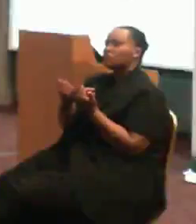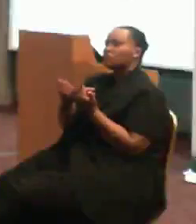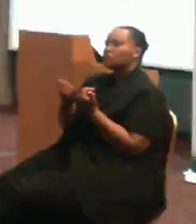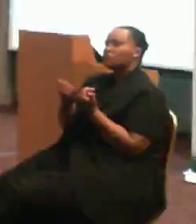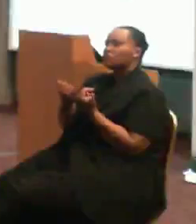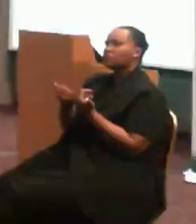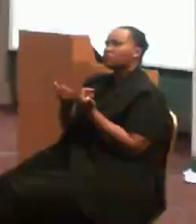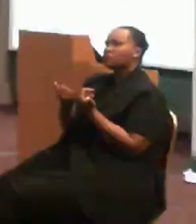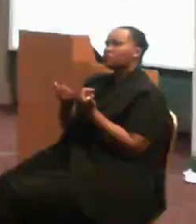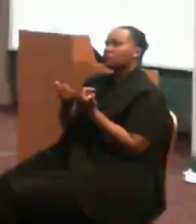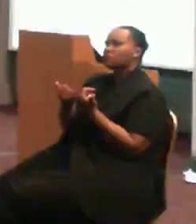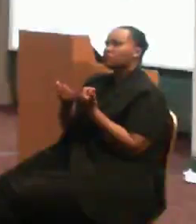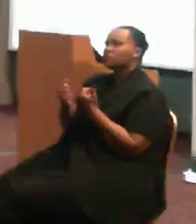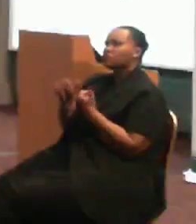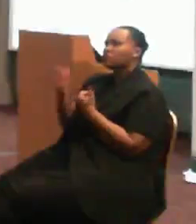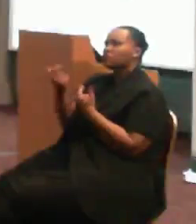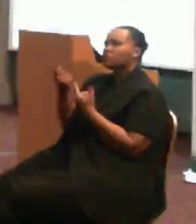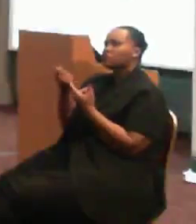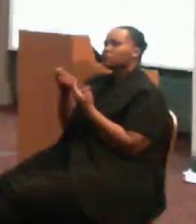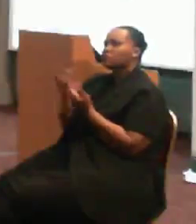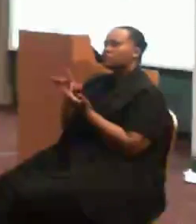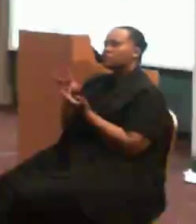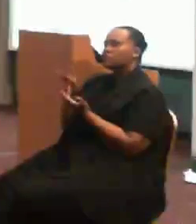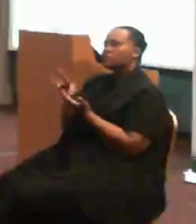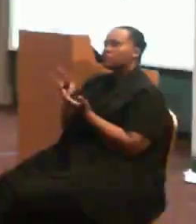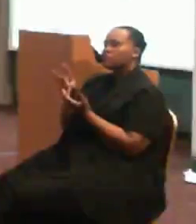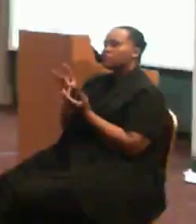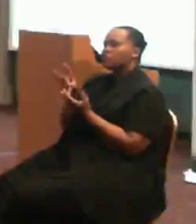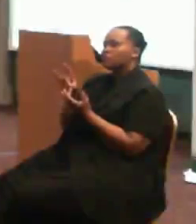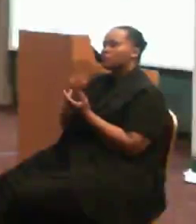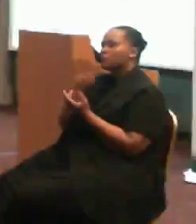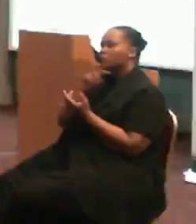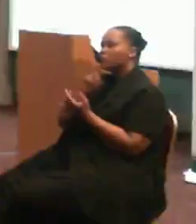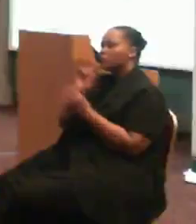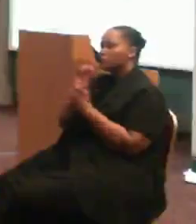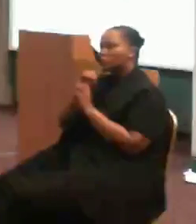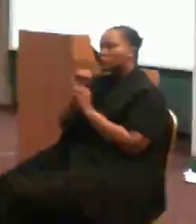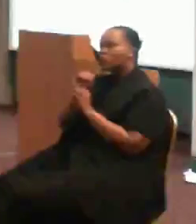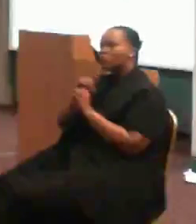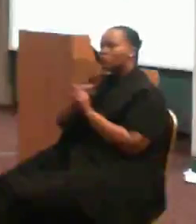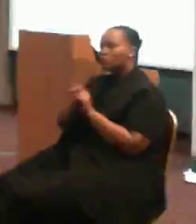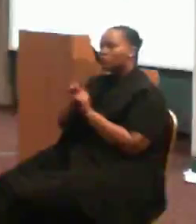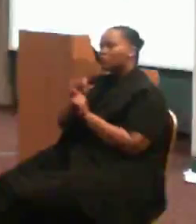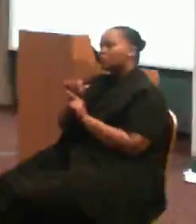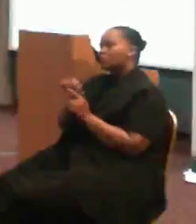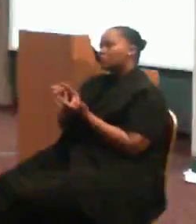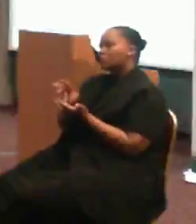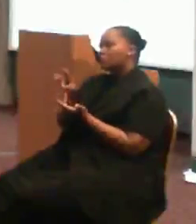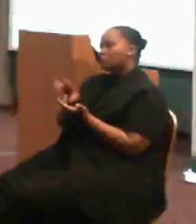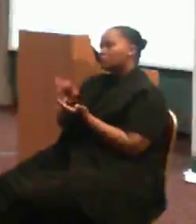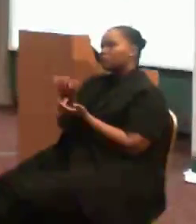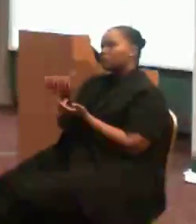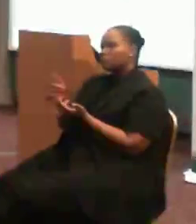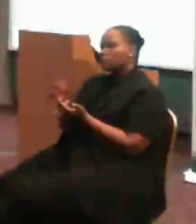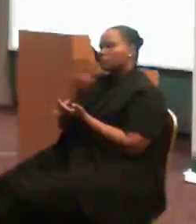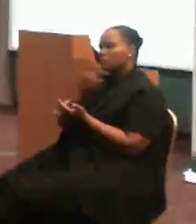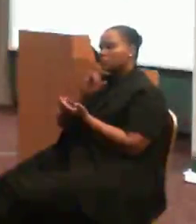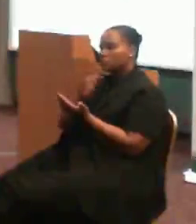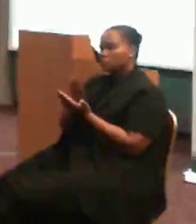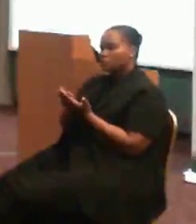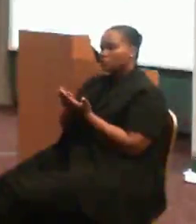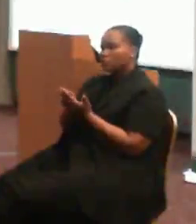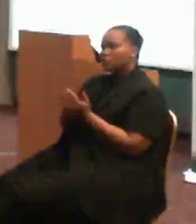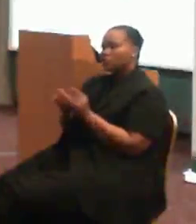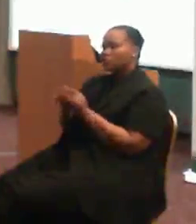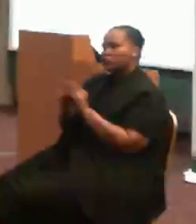of financing options that could otherwise become available to you, which other utilities in other countries are